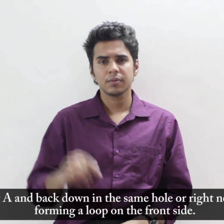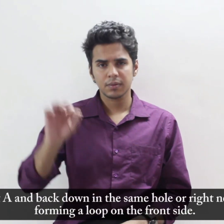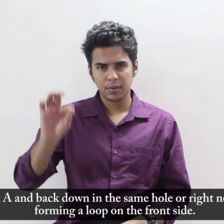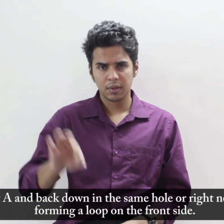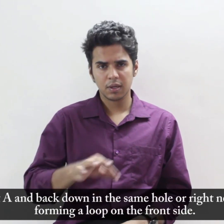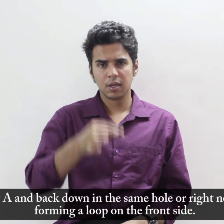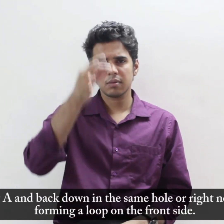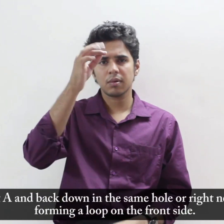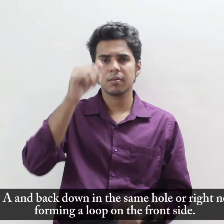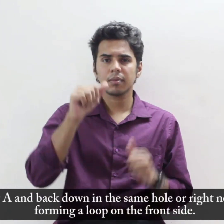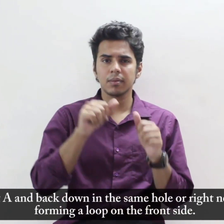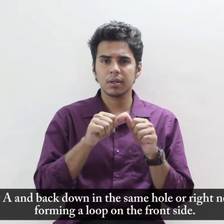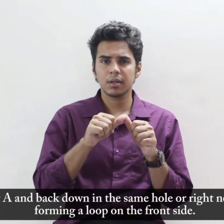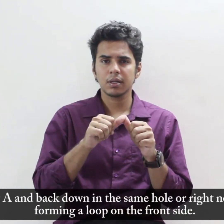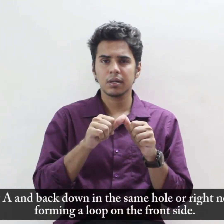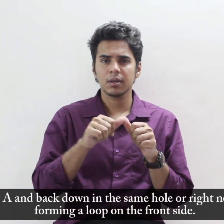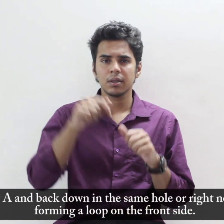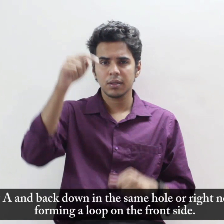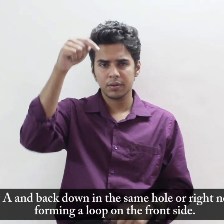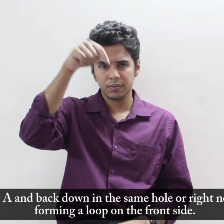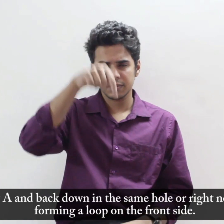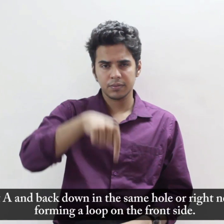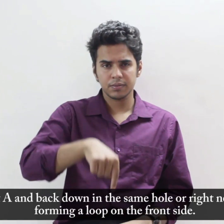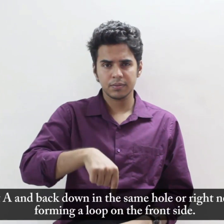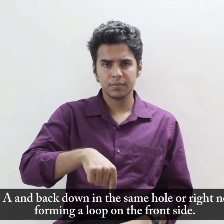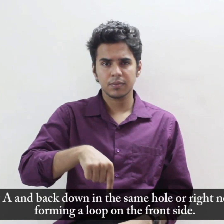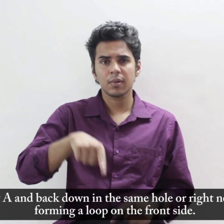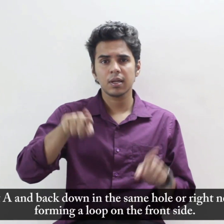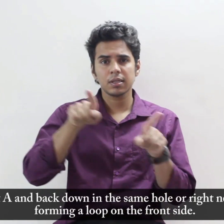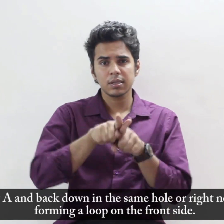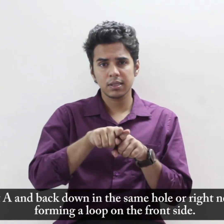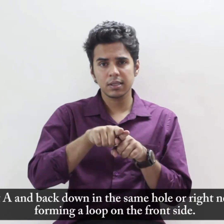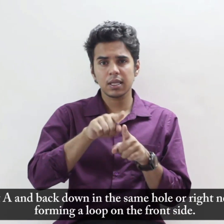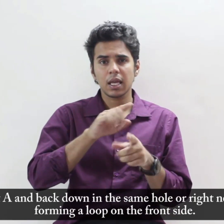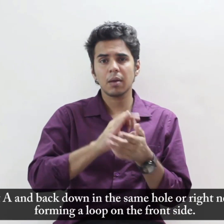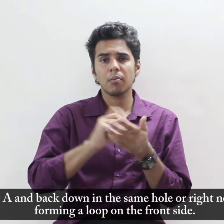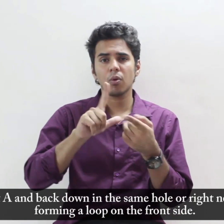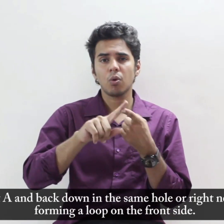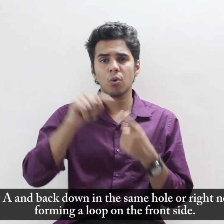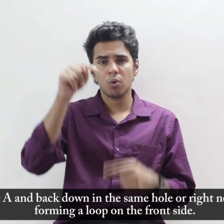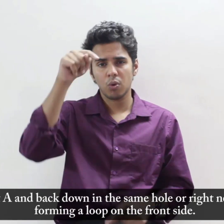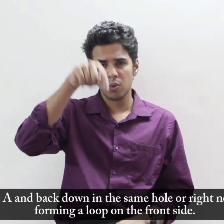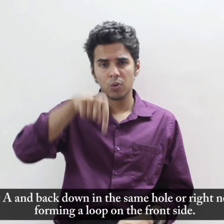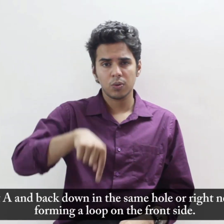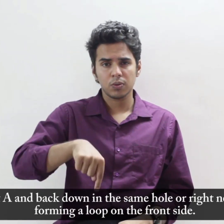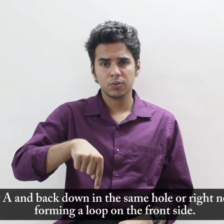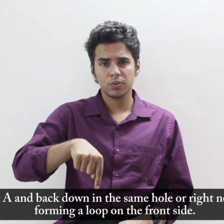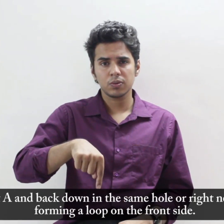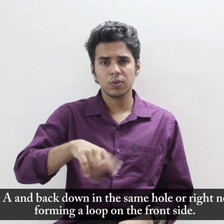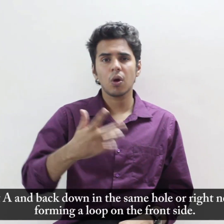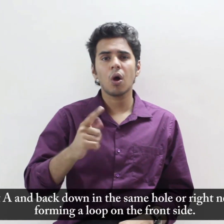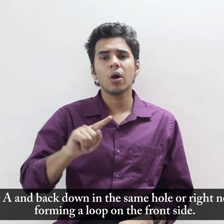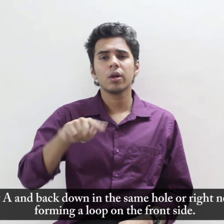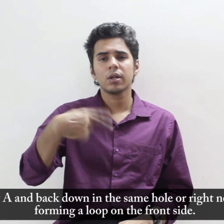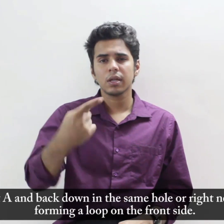Come up at A and back down in the same hole or right next to point A, forming a loop on the front side.